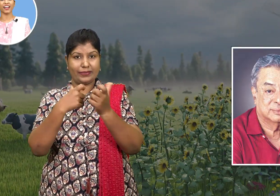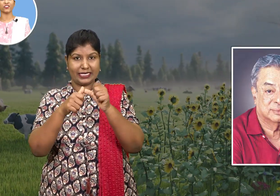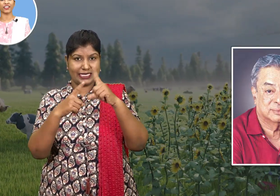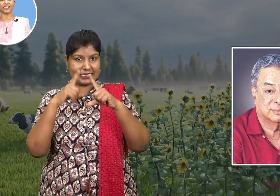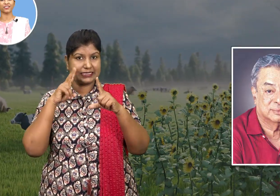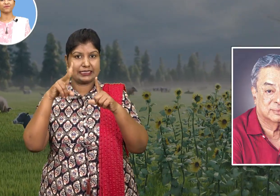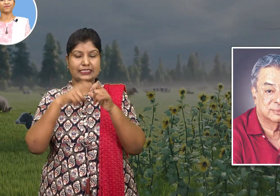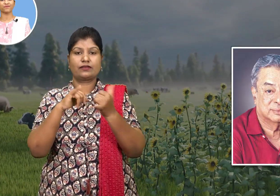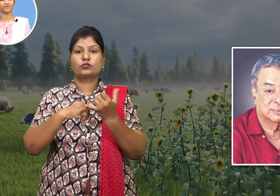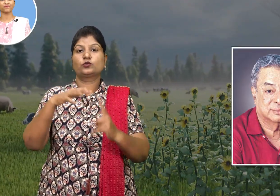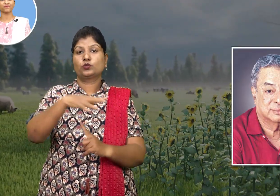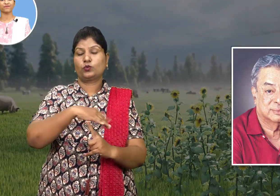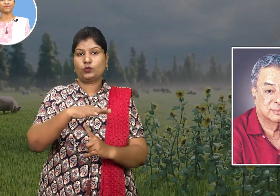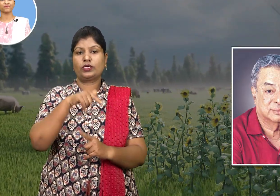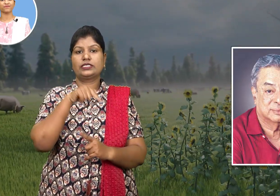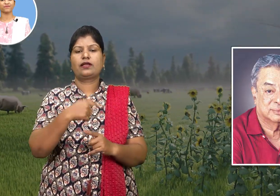our country.